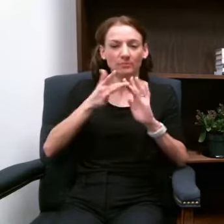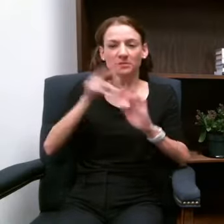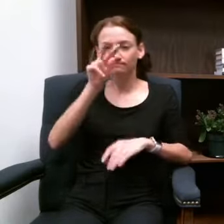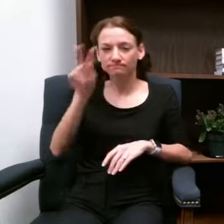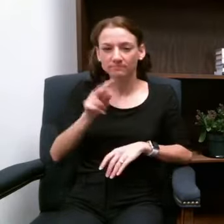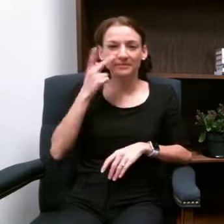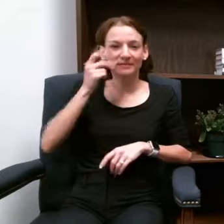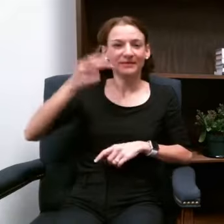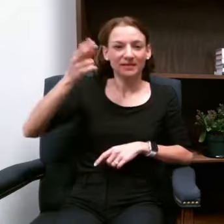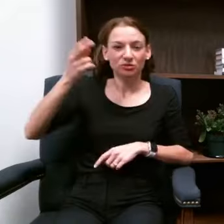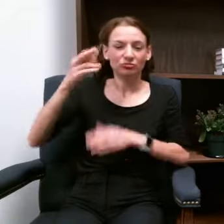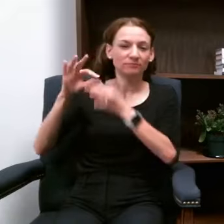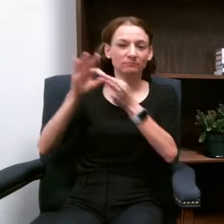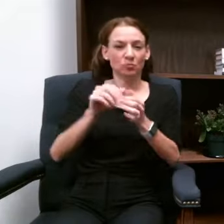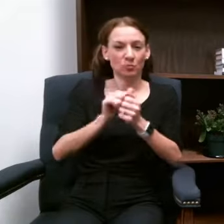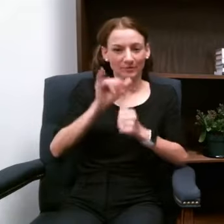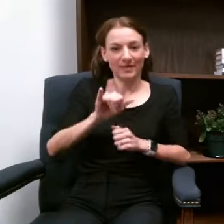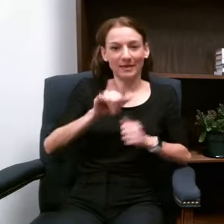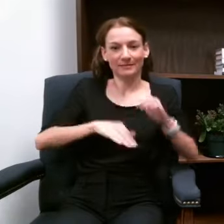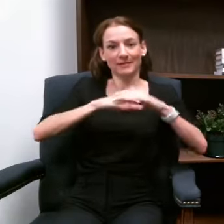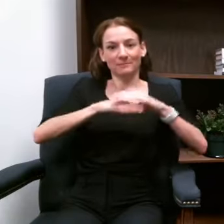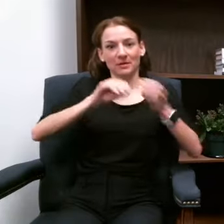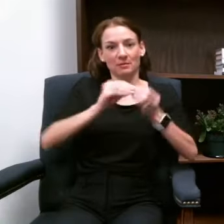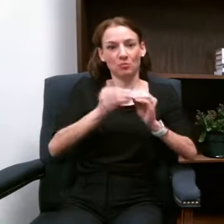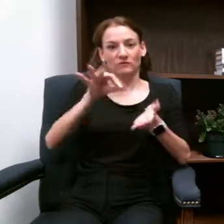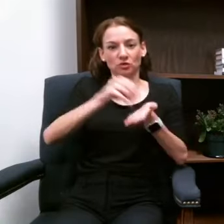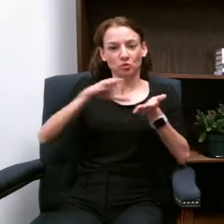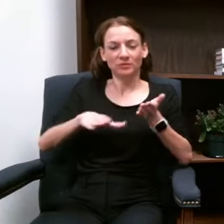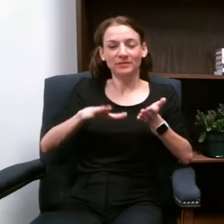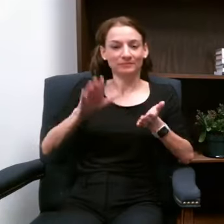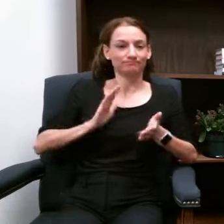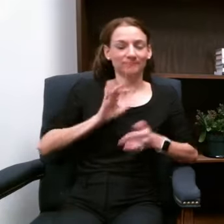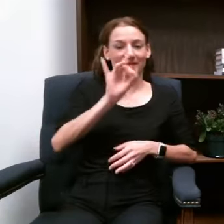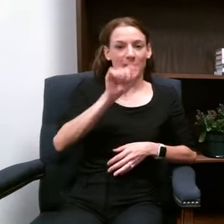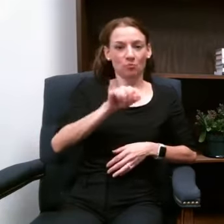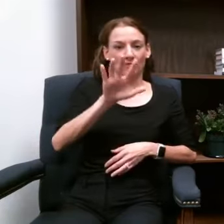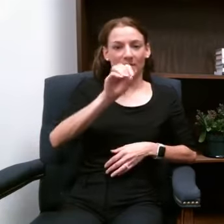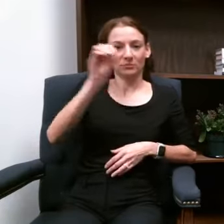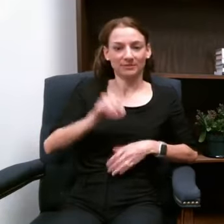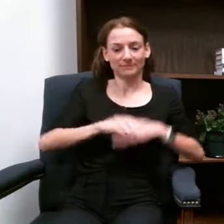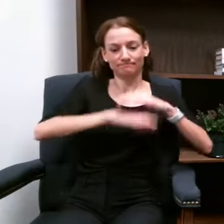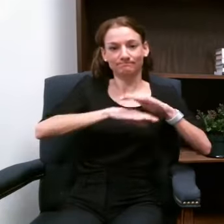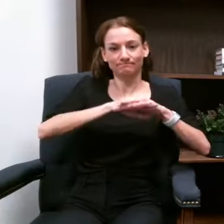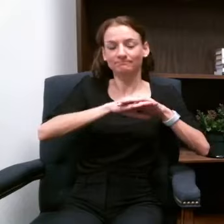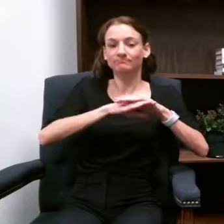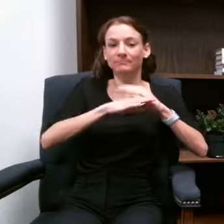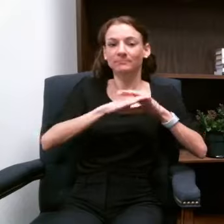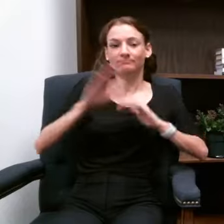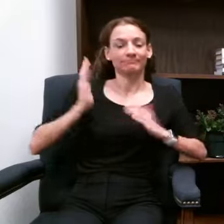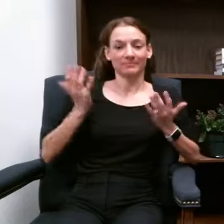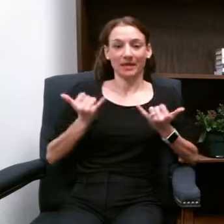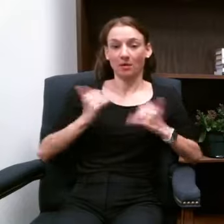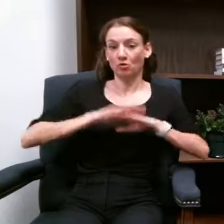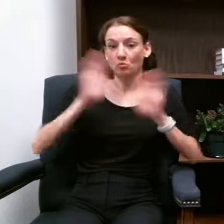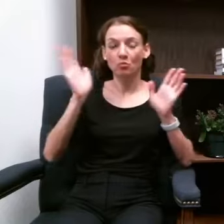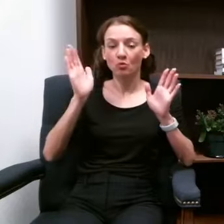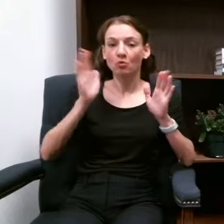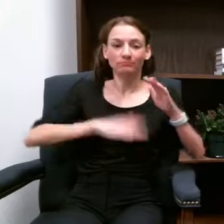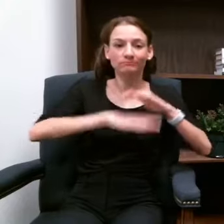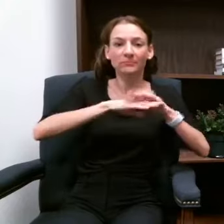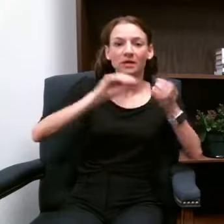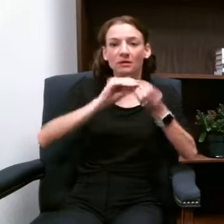the 8.5% cap. Now, there is no more 8.5% cap in Texas to limit the number of